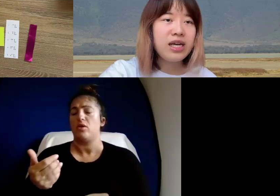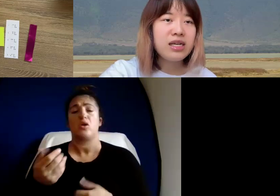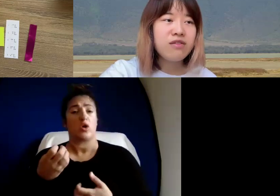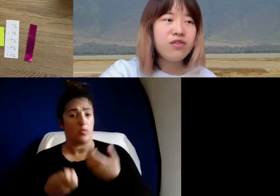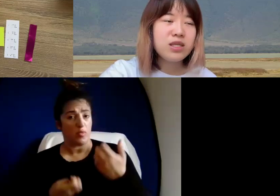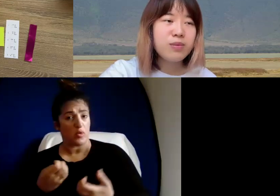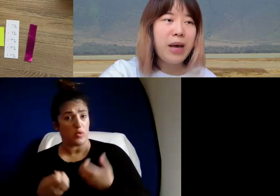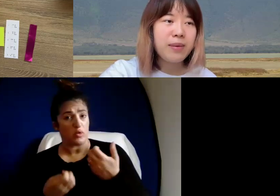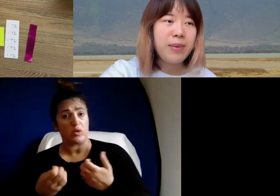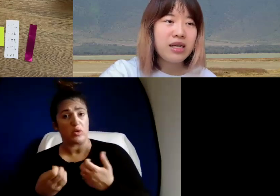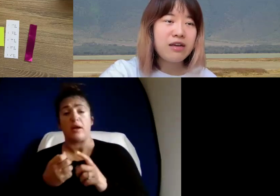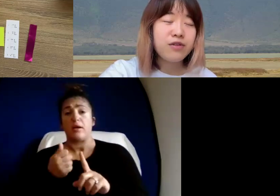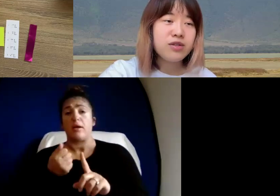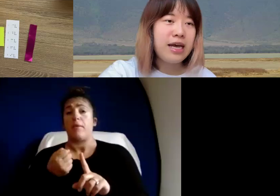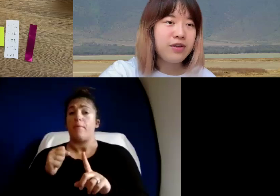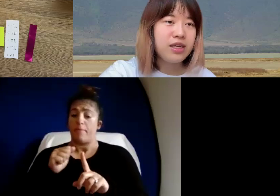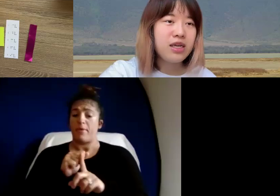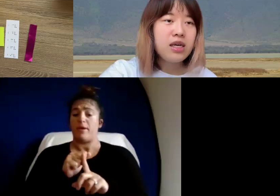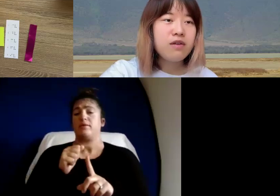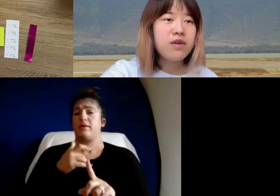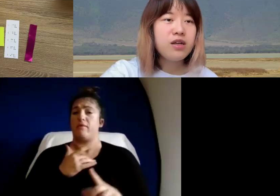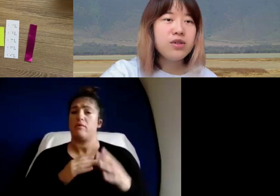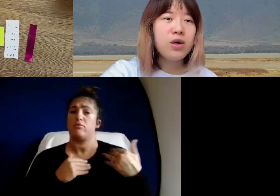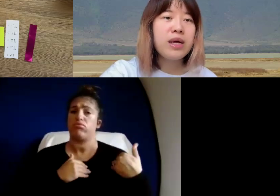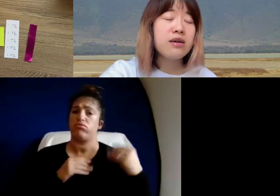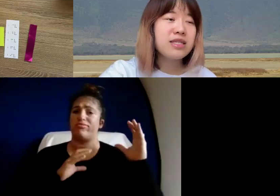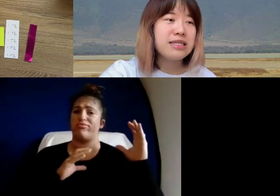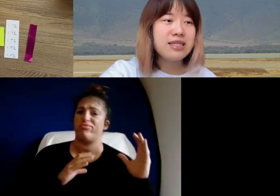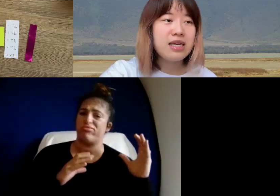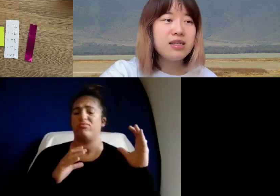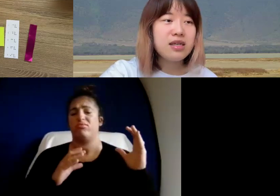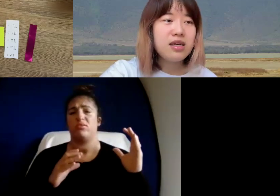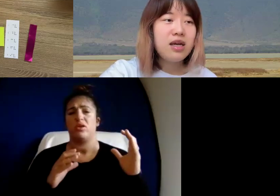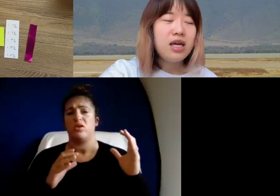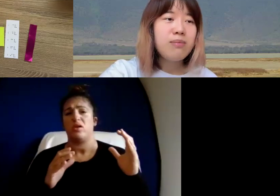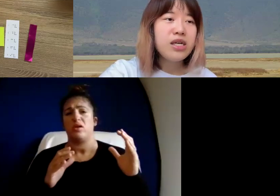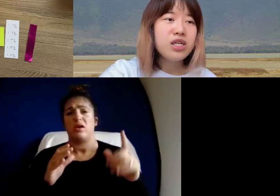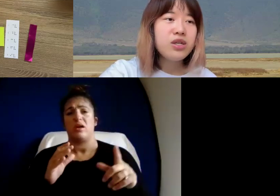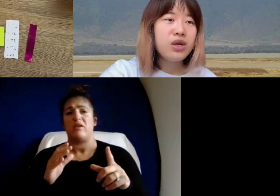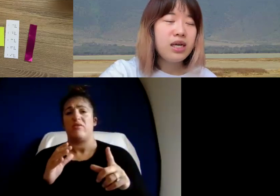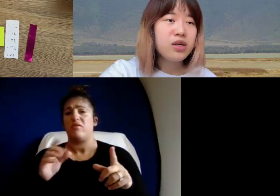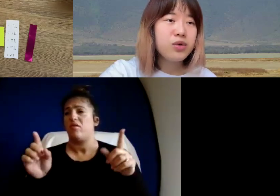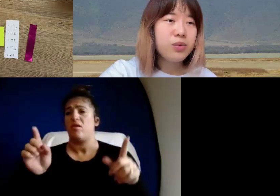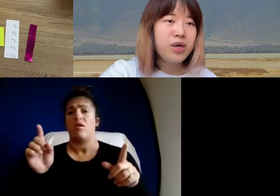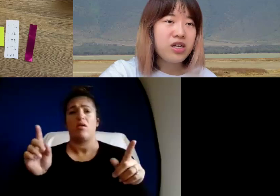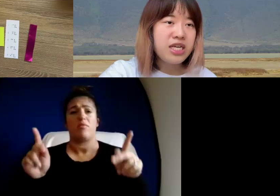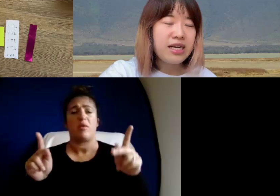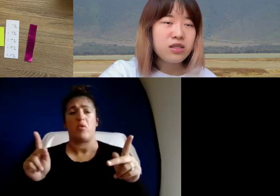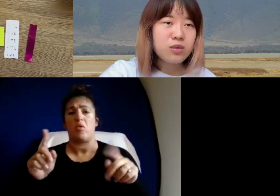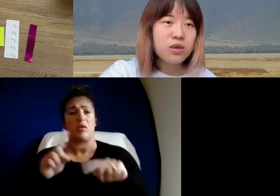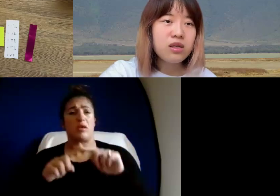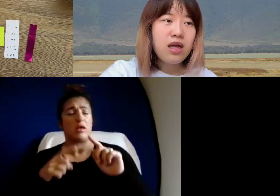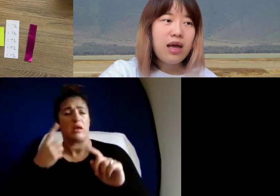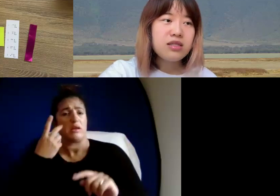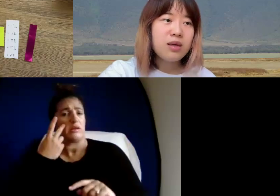like carrying an invisible backpack that feels heavy, even if no one else can see it. Imagine you're in a group project